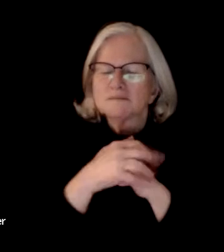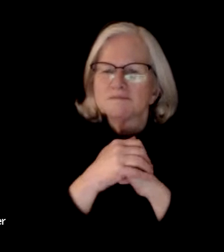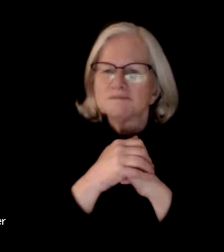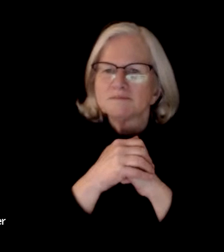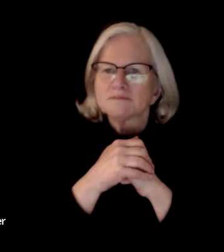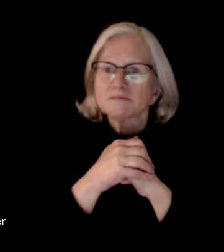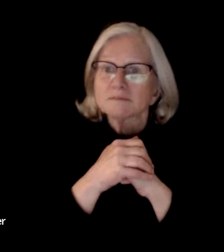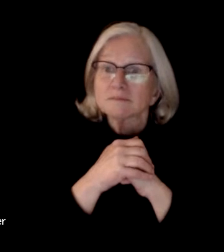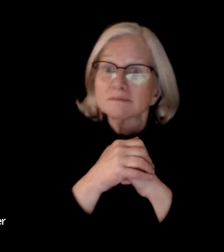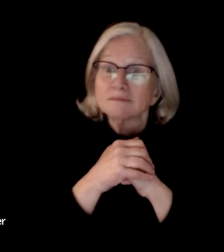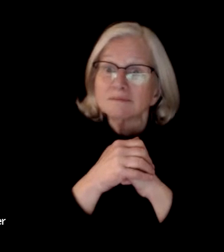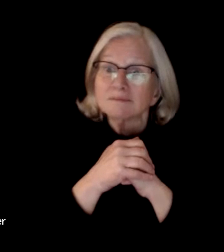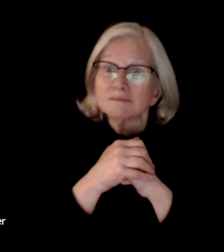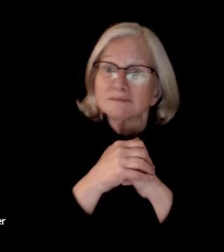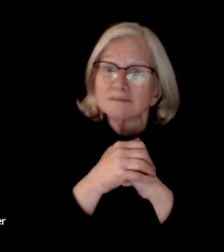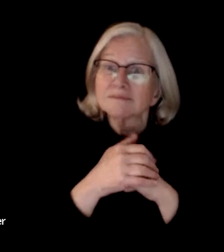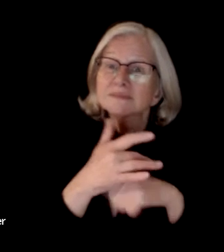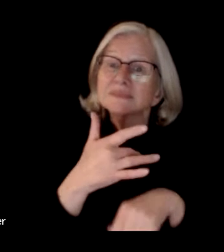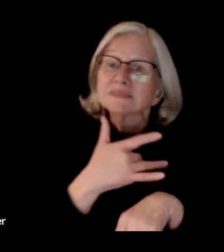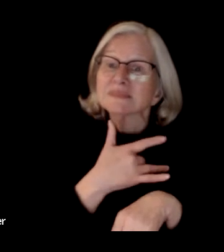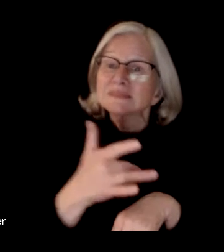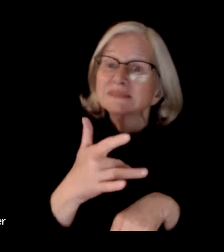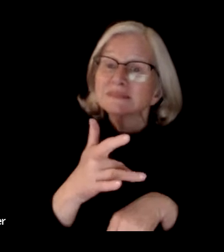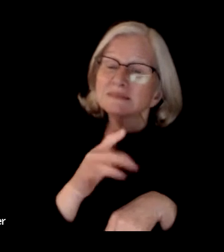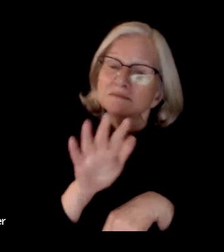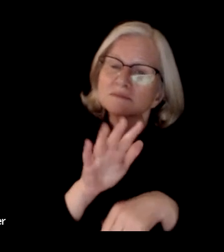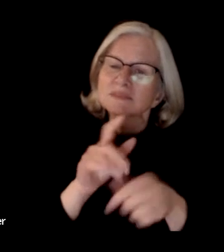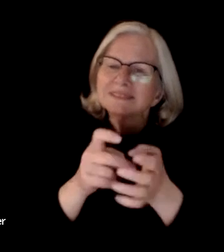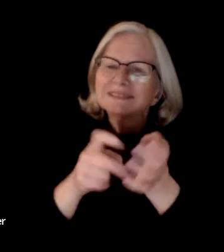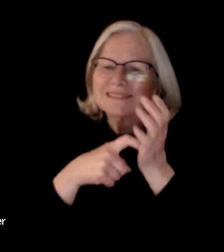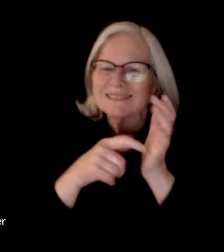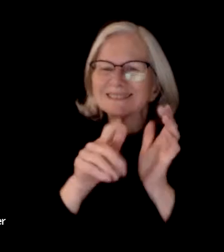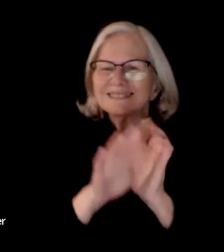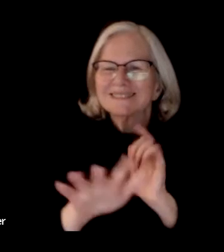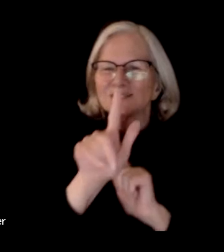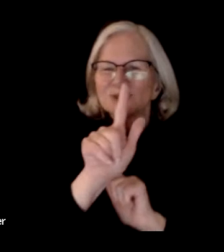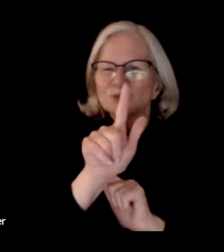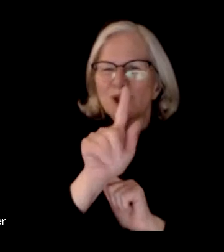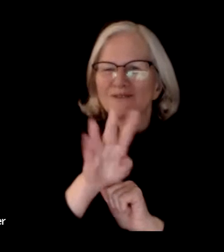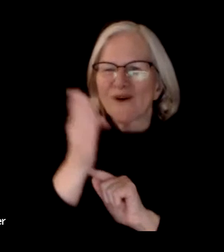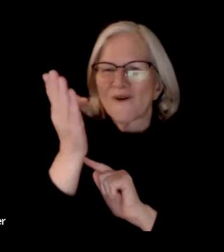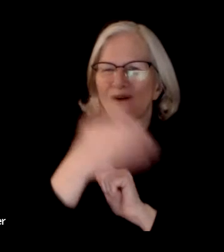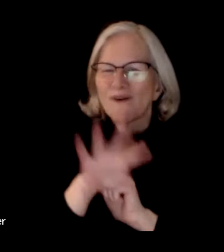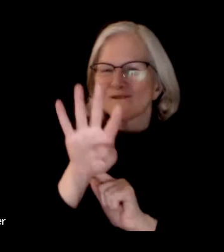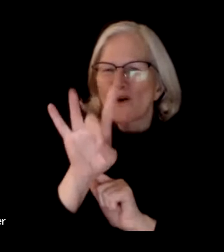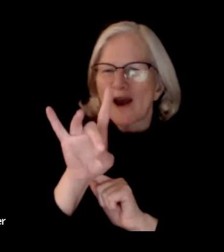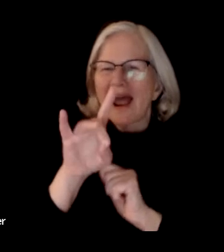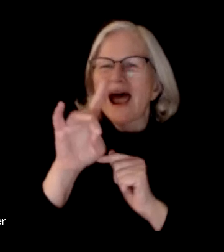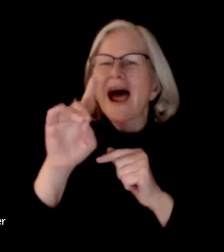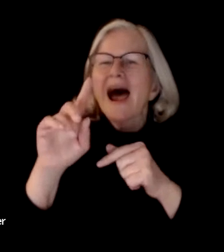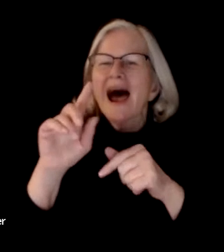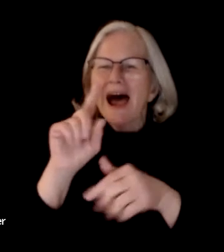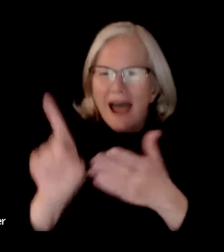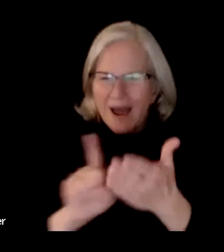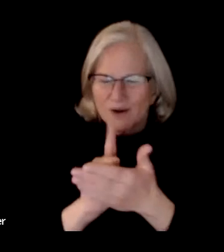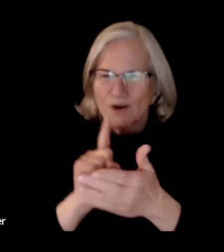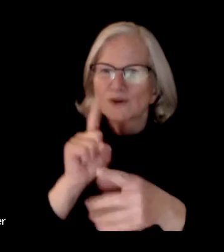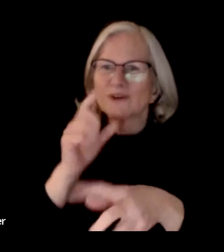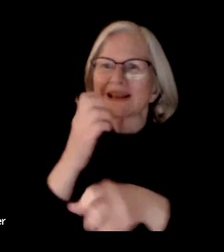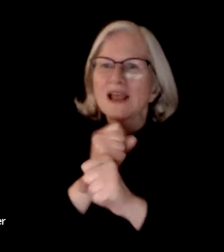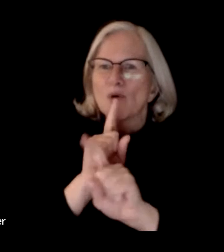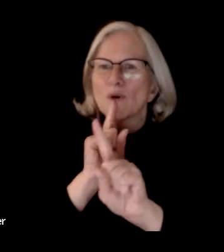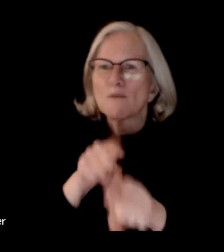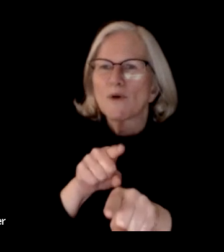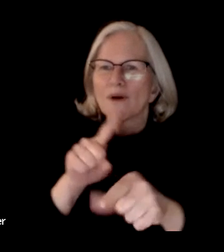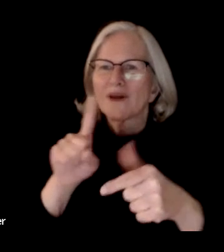Usually, it takes 24 to 48 hours after initial report for a case to get added to the